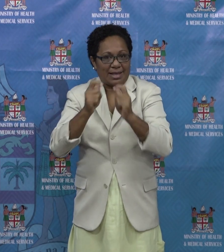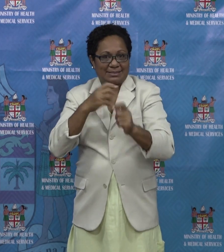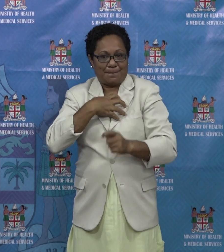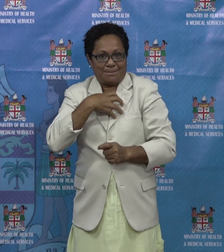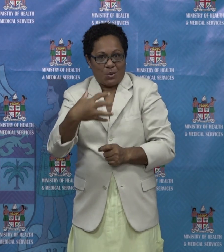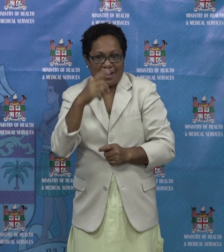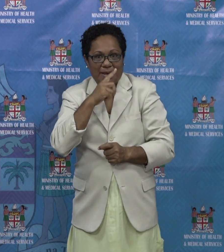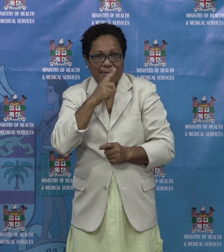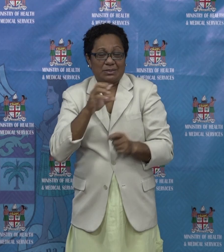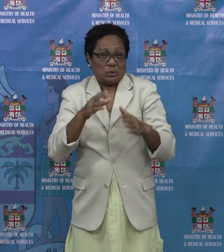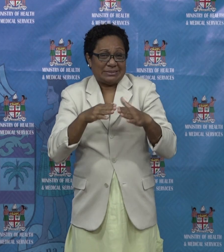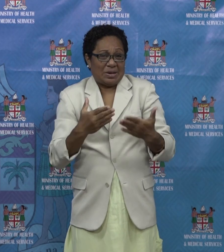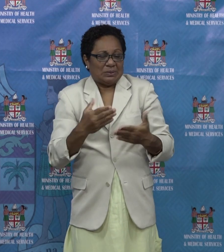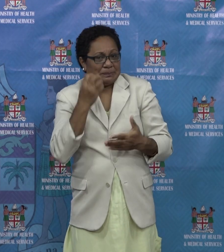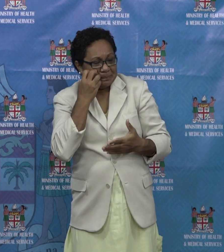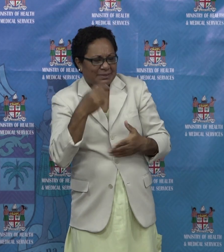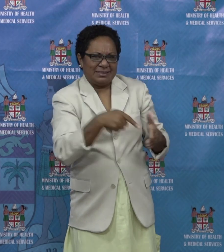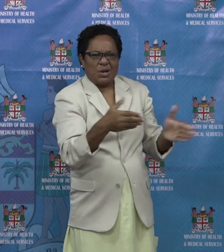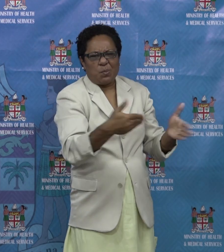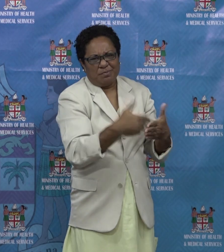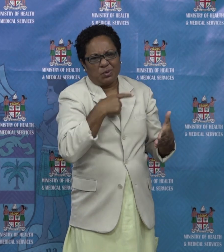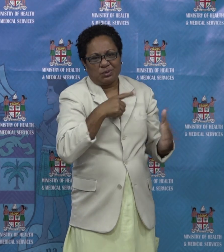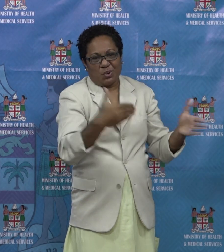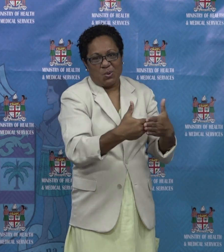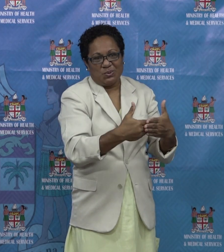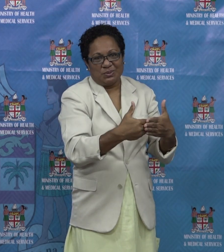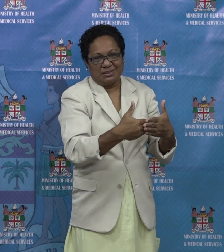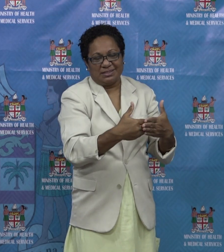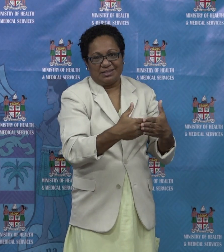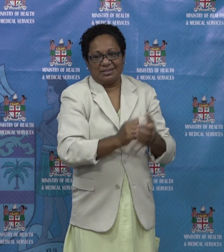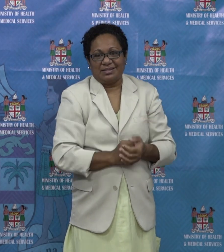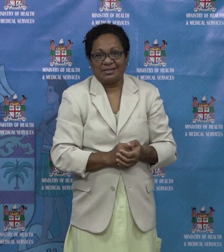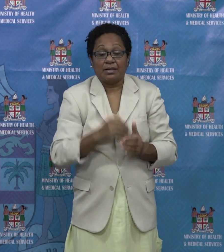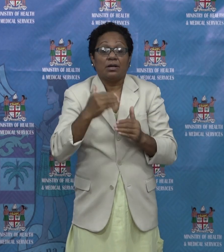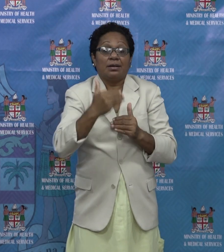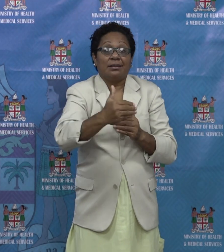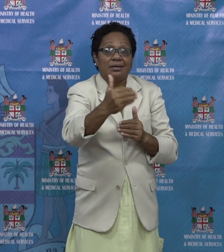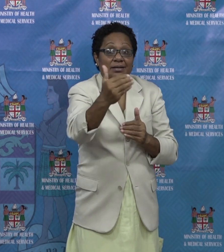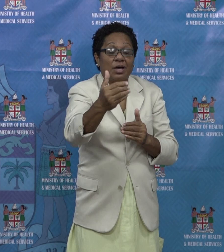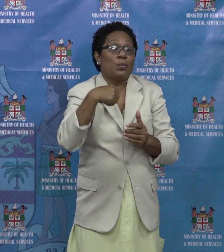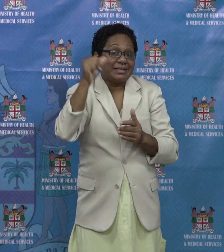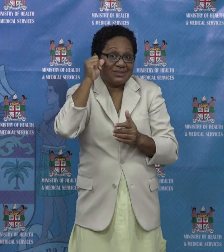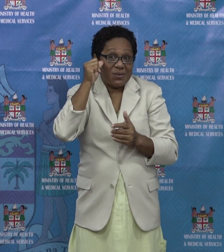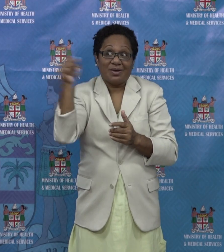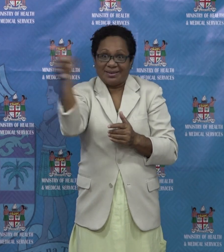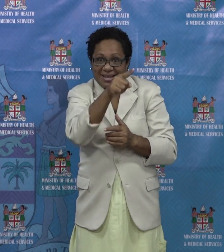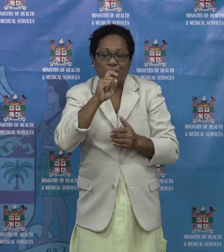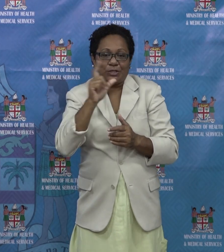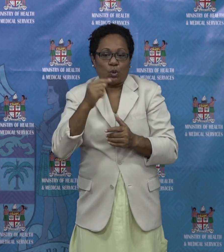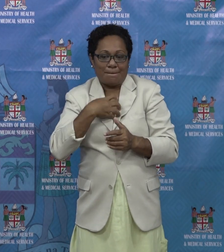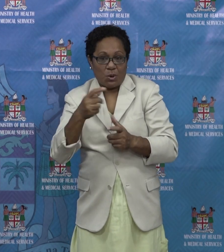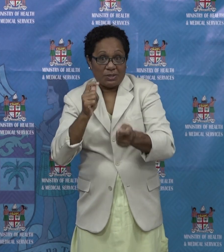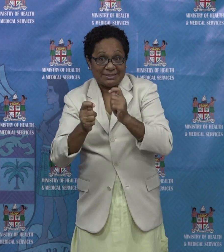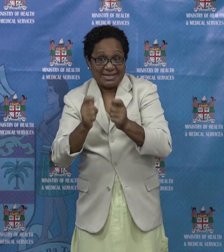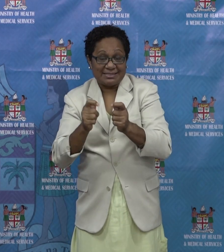temporary setback at Fiji CDC, but going forward, we know that not only will our capacity increase, but it'll also